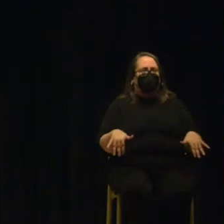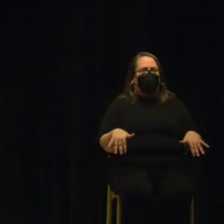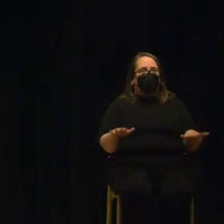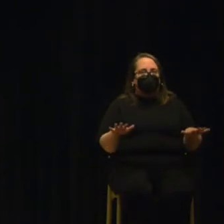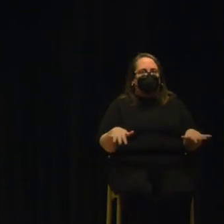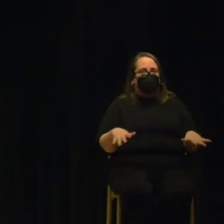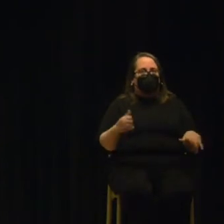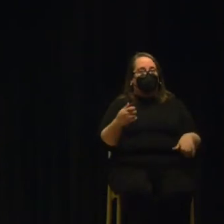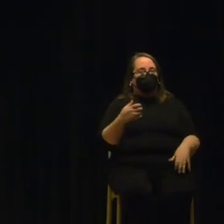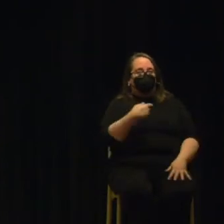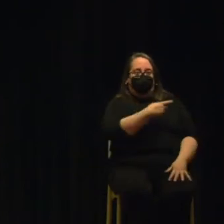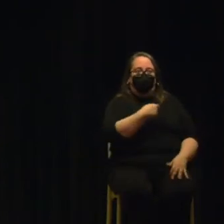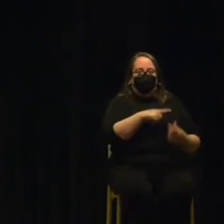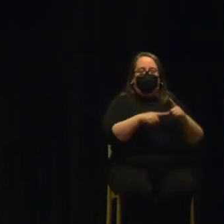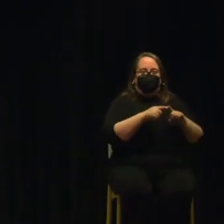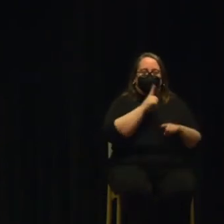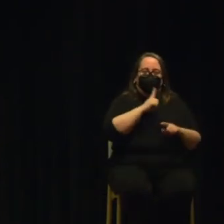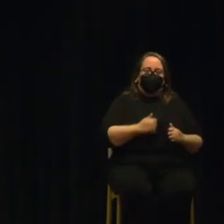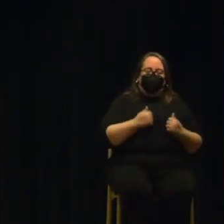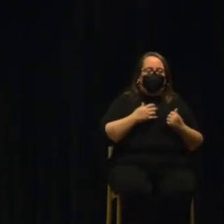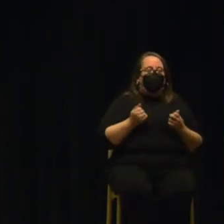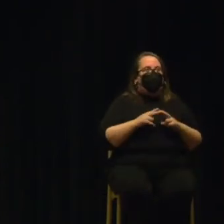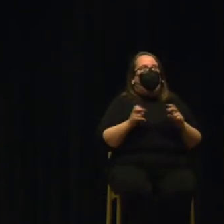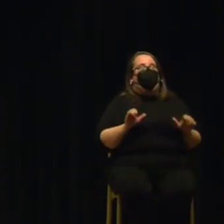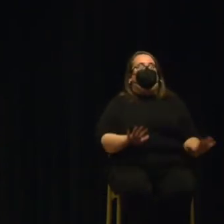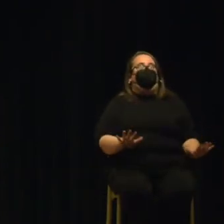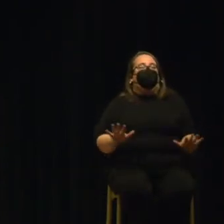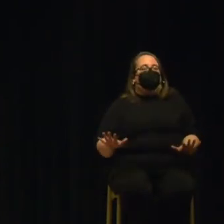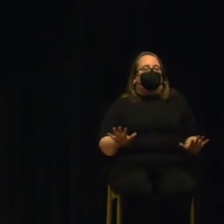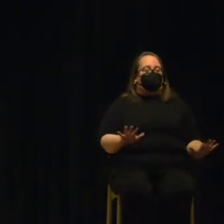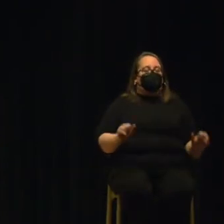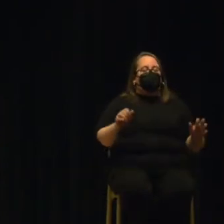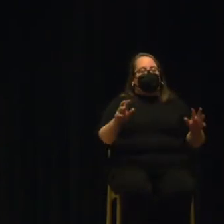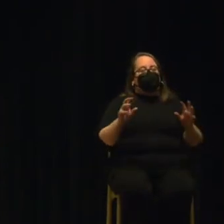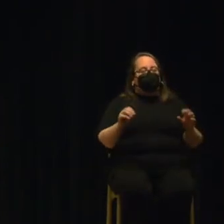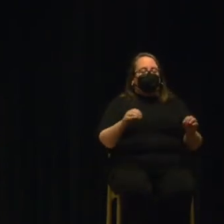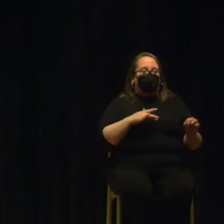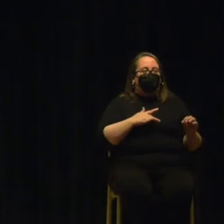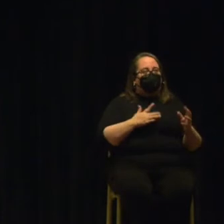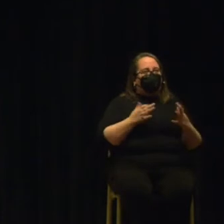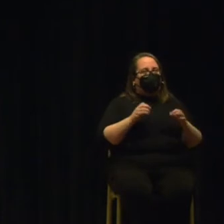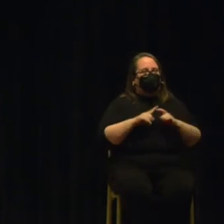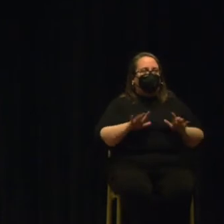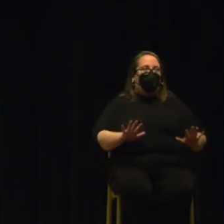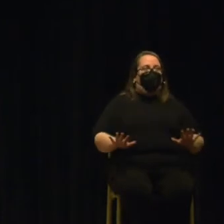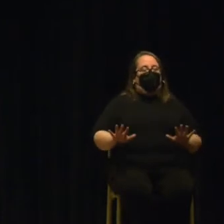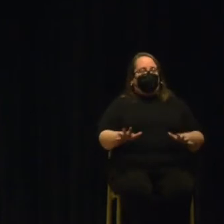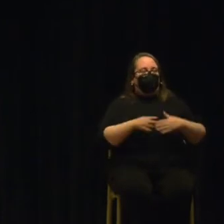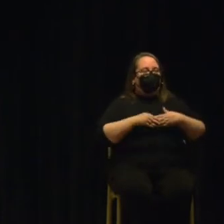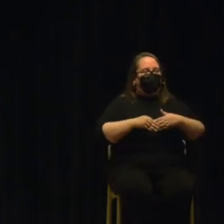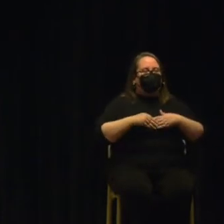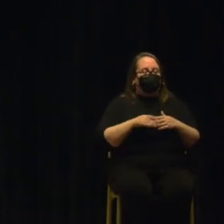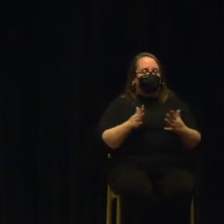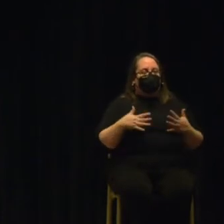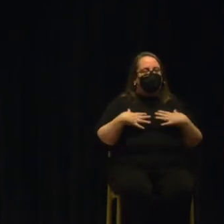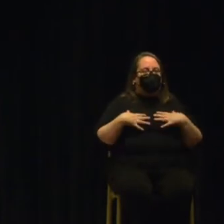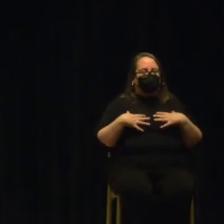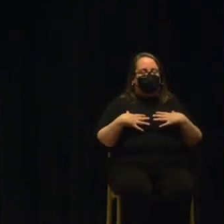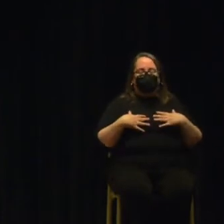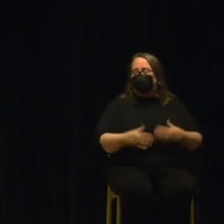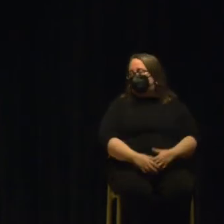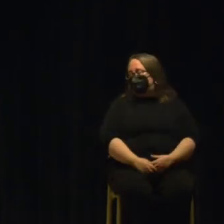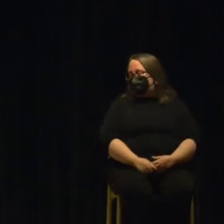We're friends in real life, so this is also going to be a very casual conversation. So feel free to loosen up a little bit. Yeah. Well, I was just